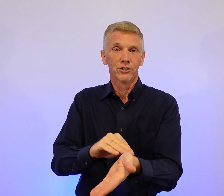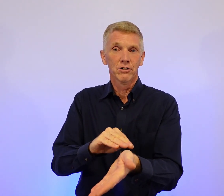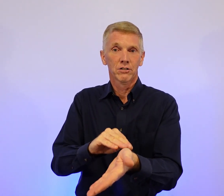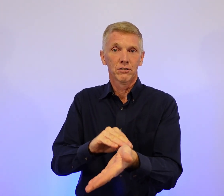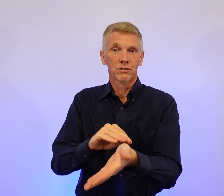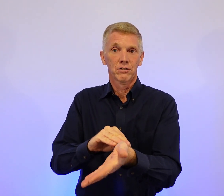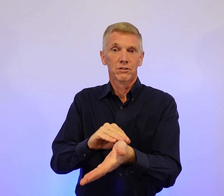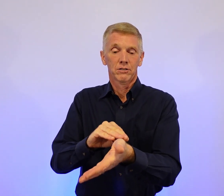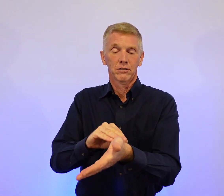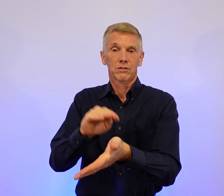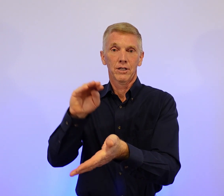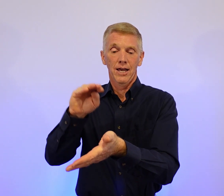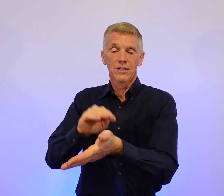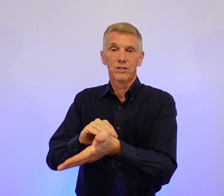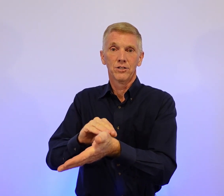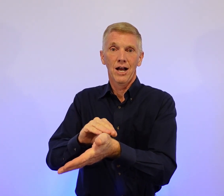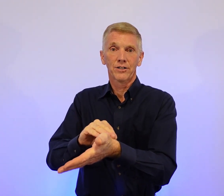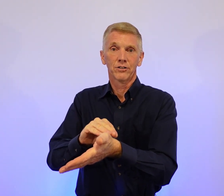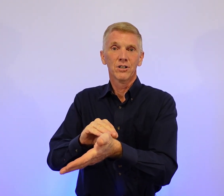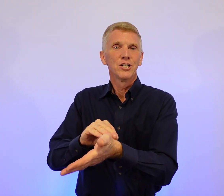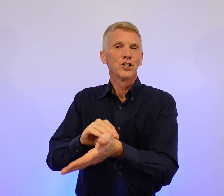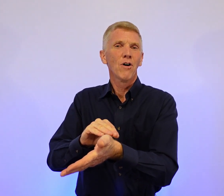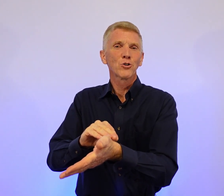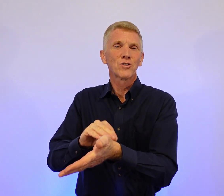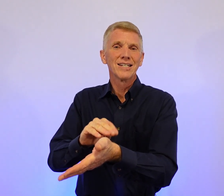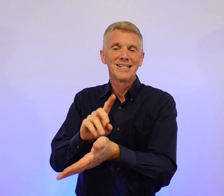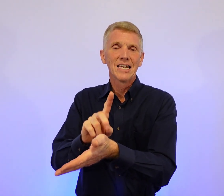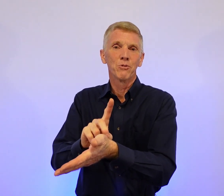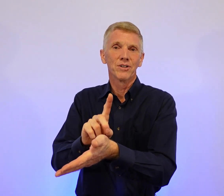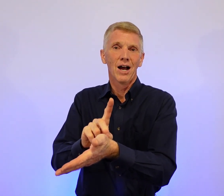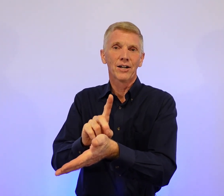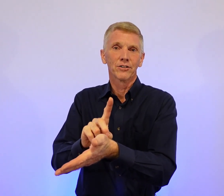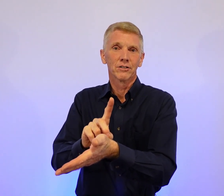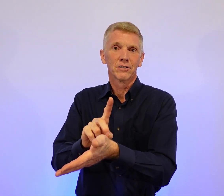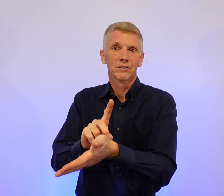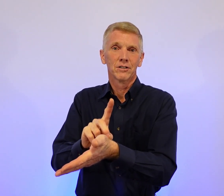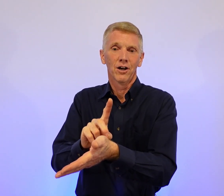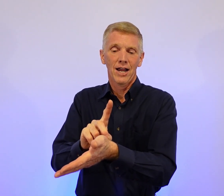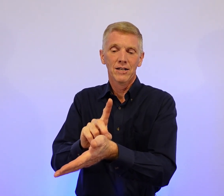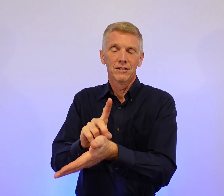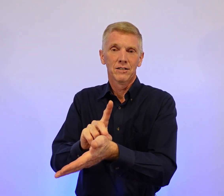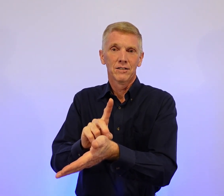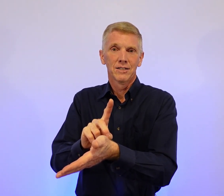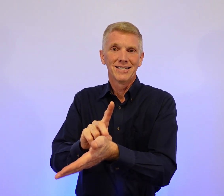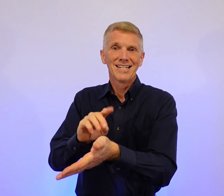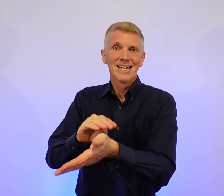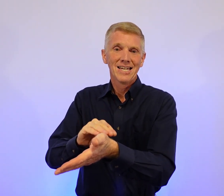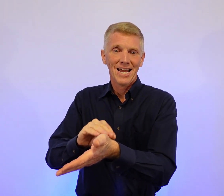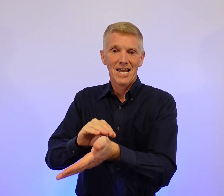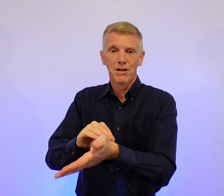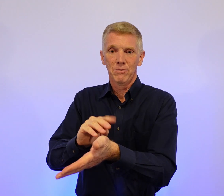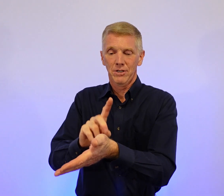doctor. Okay. Doctor. You've also seen D with a doctor, right? D-M.